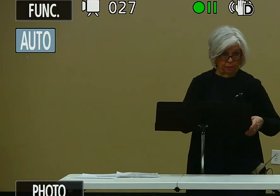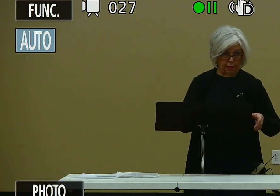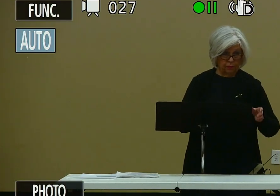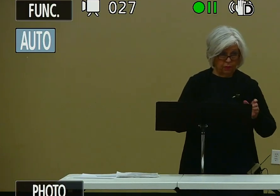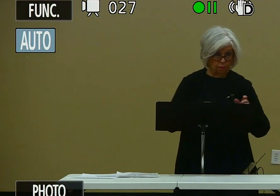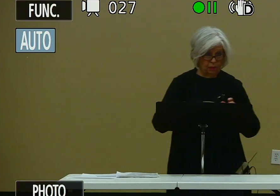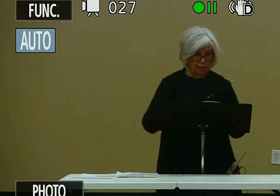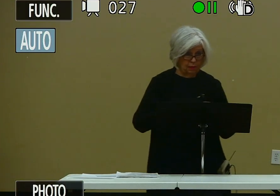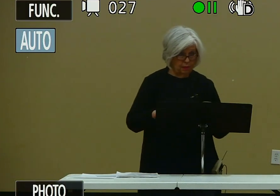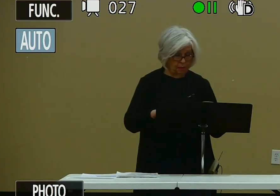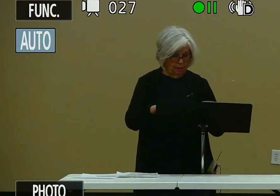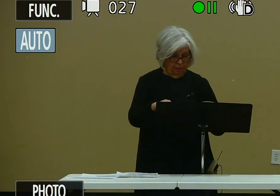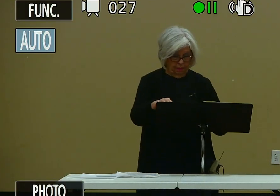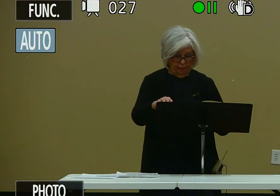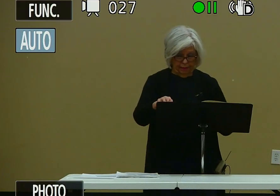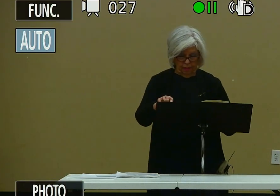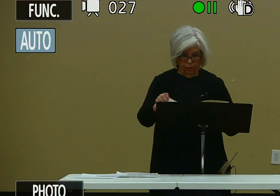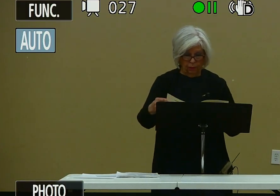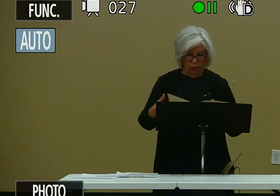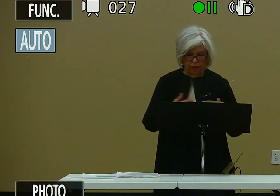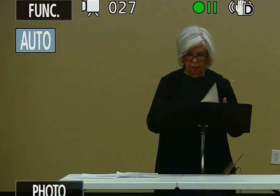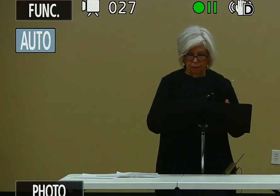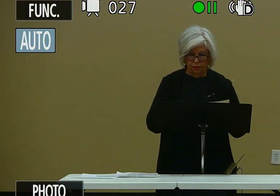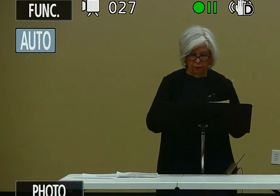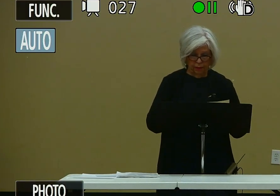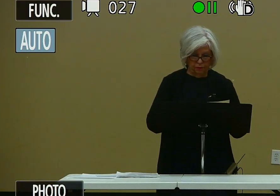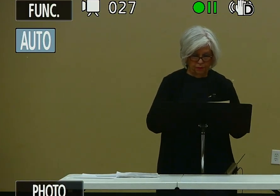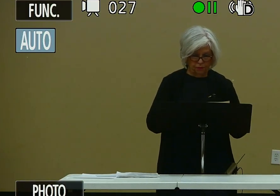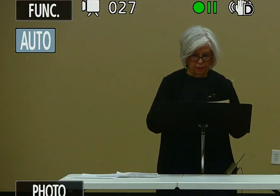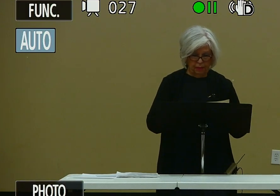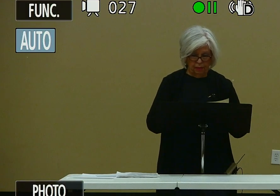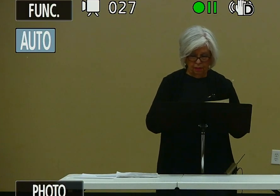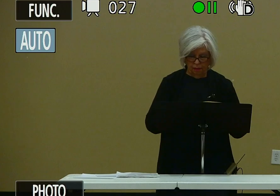answer that one? Okay, we're going on. Lesson 3.